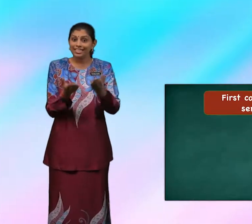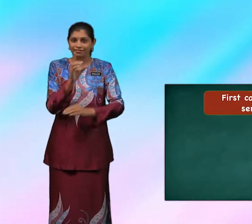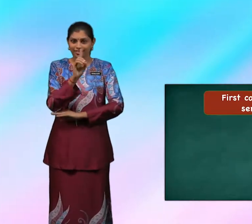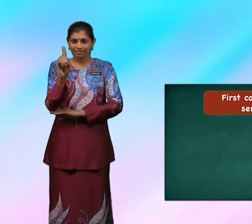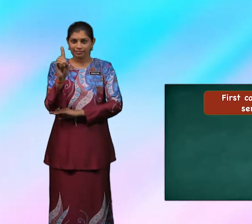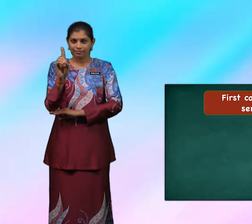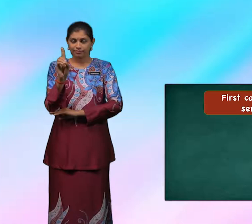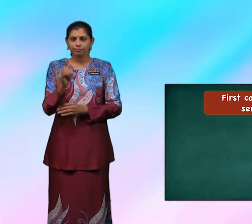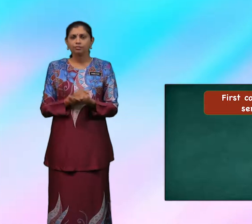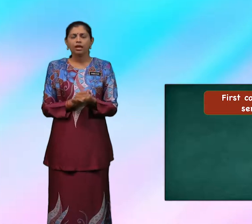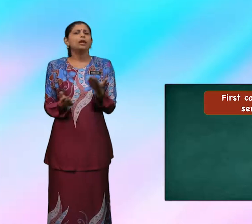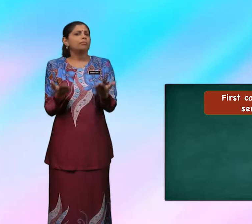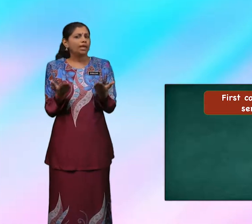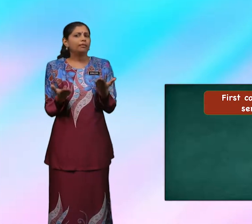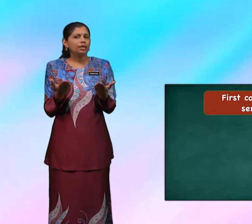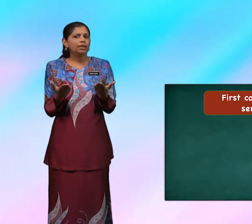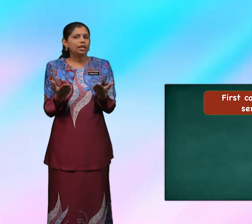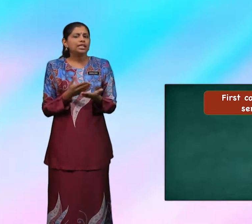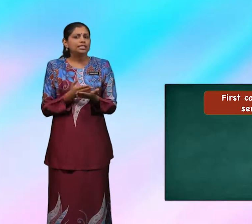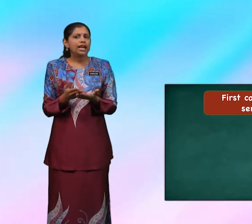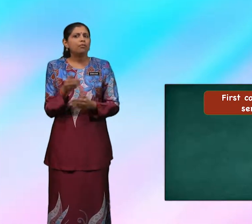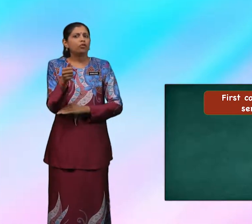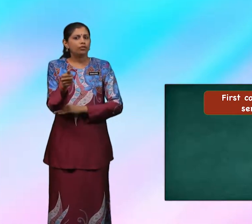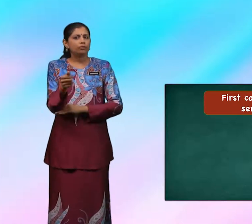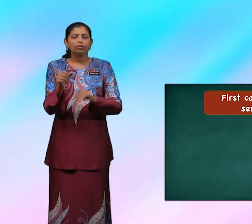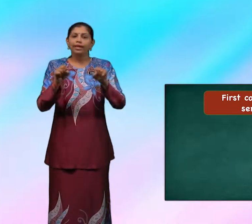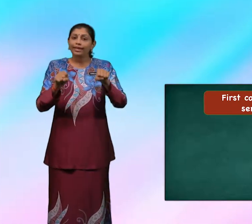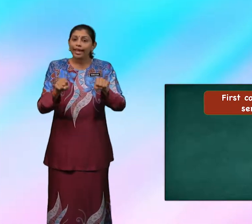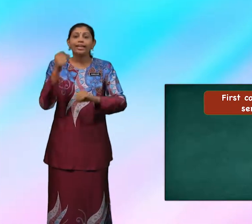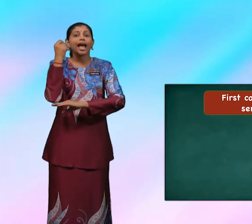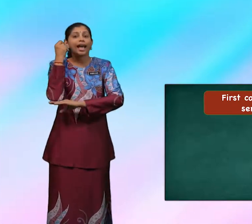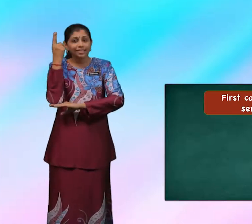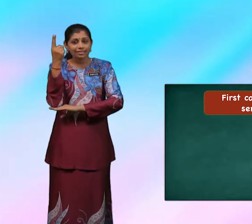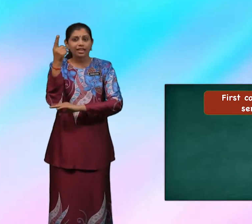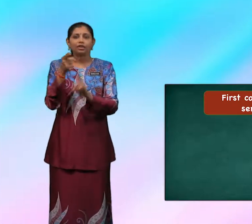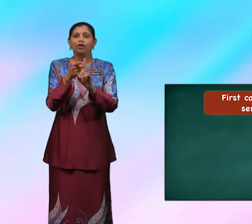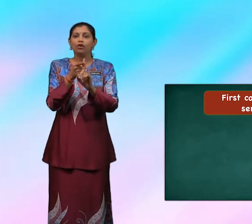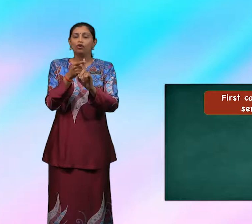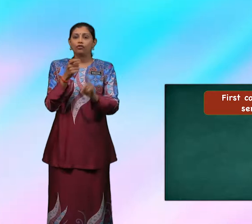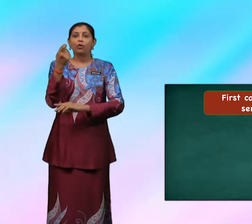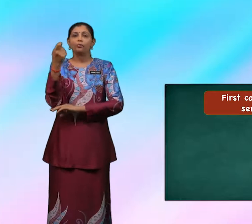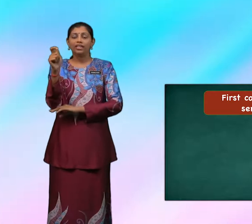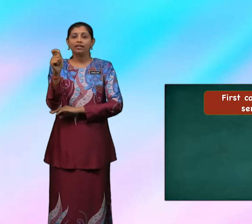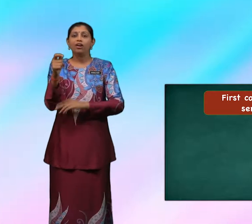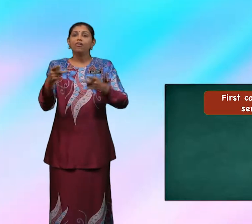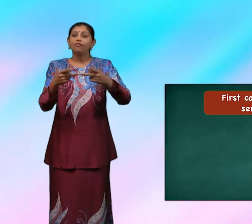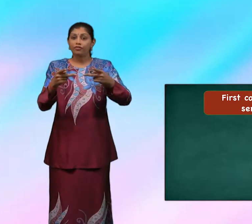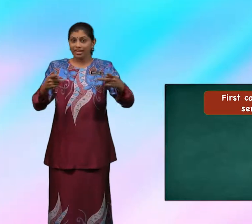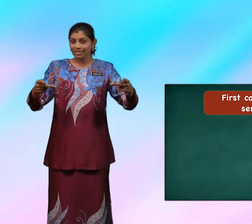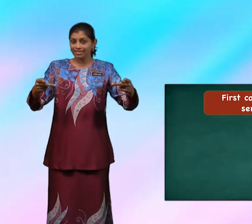served. Maybe some of you can understand from the phrase